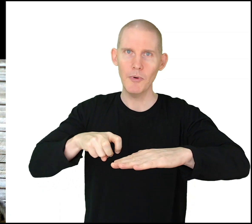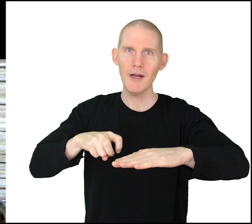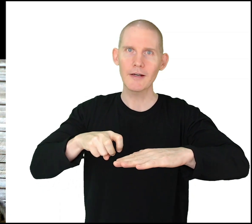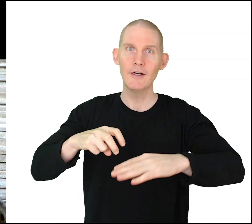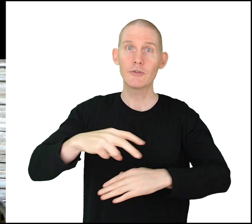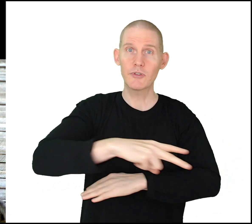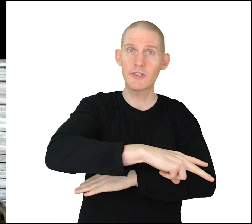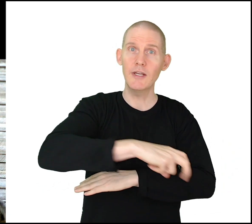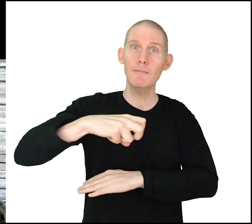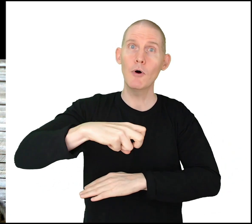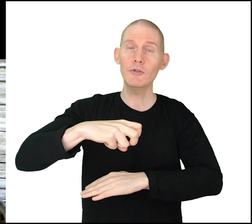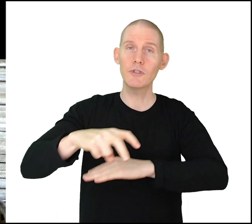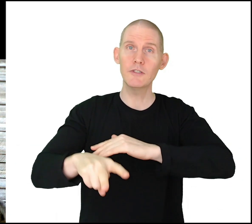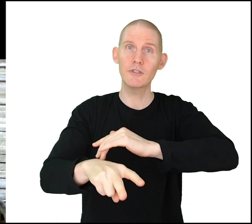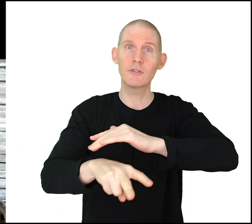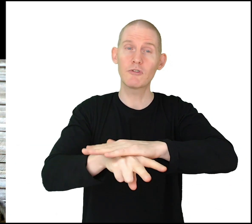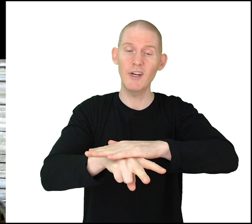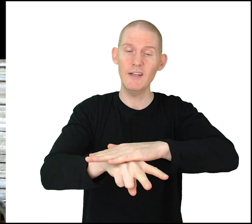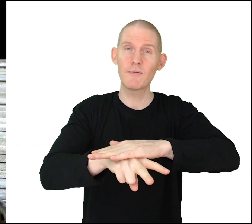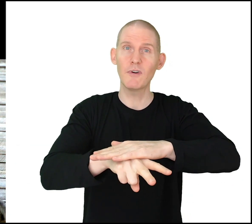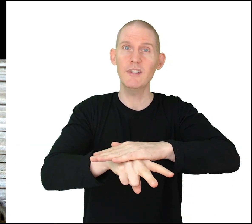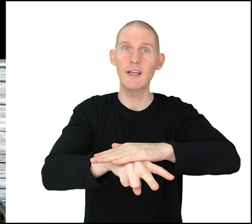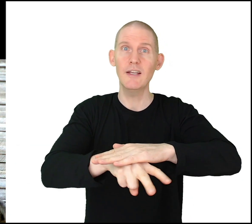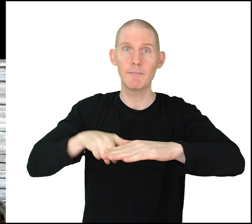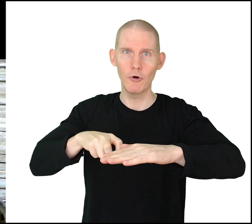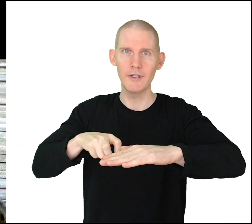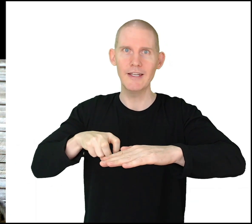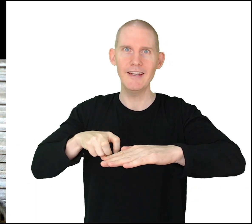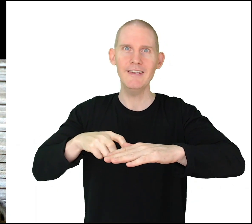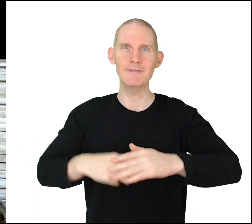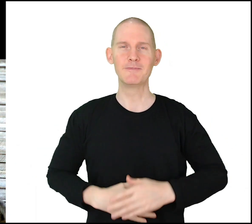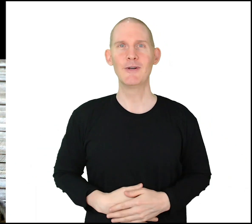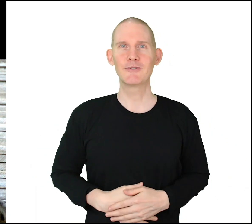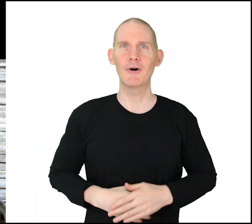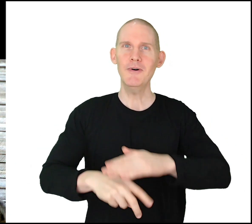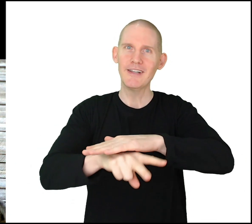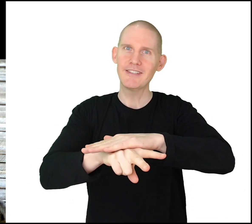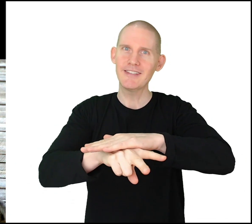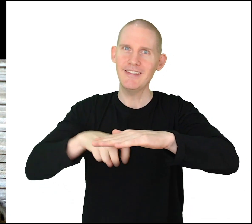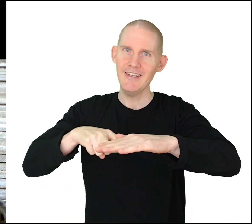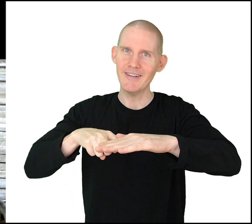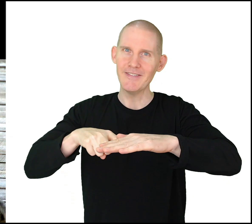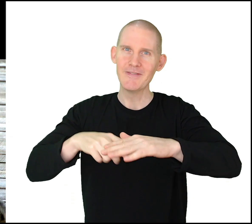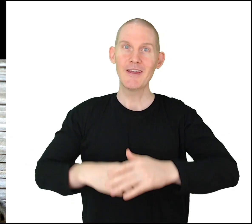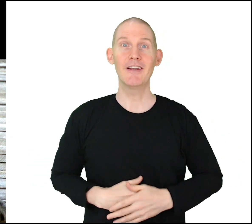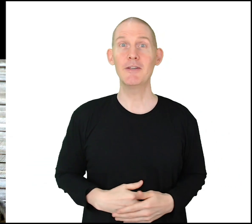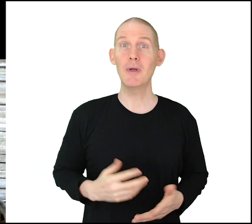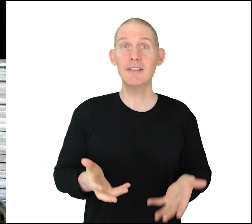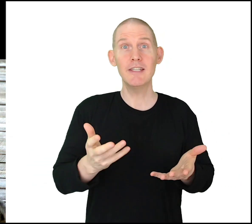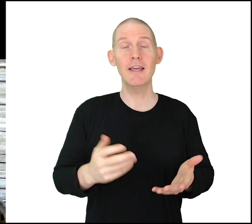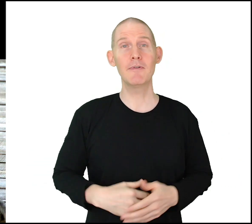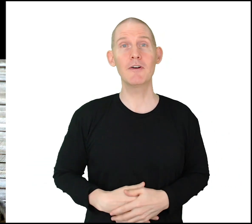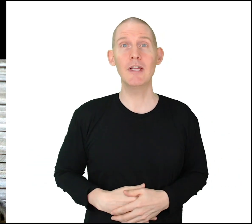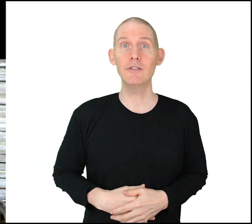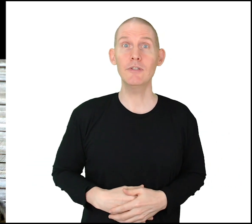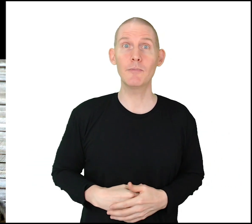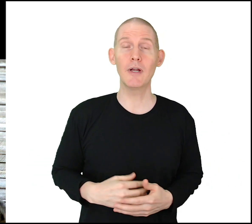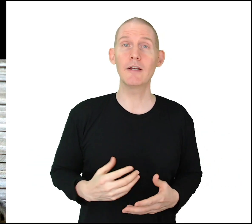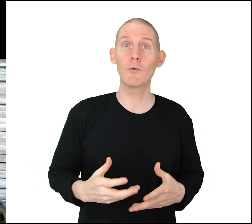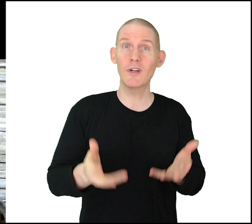back. So it's the same motion, just straight in front and pulling it in. So, steal. Now you may see that variation depending on where you're